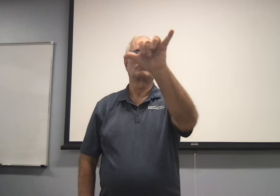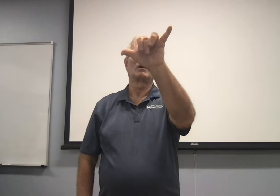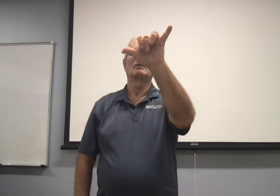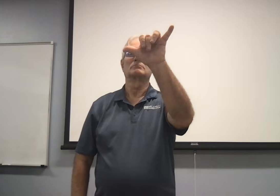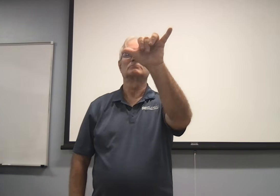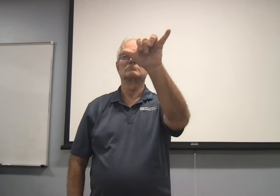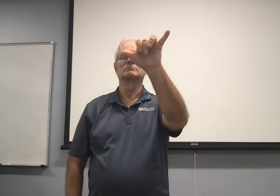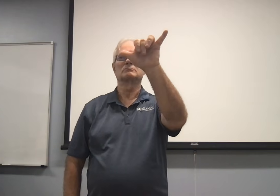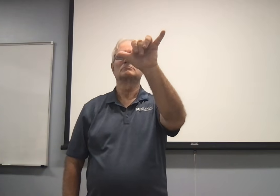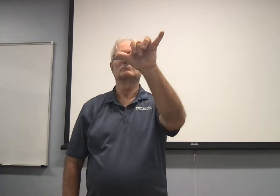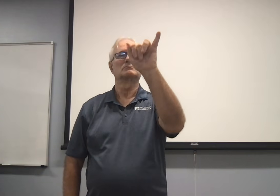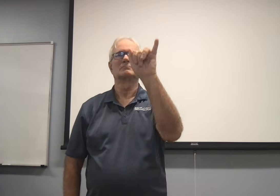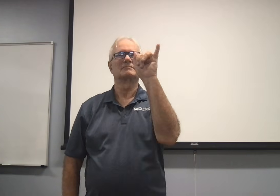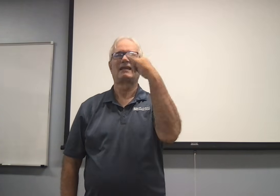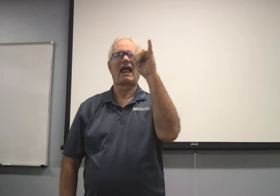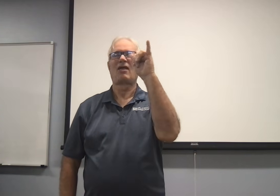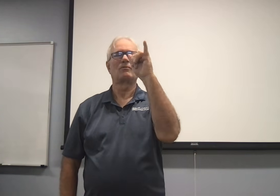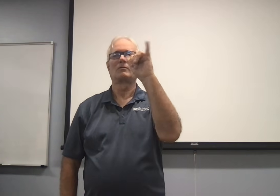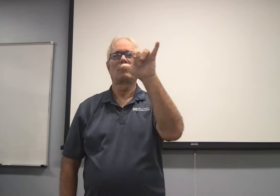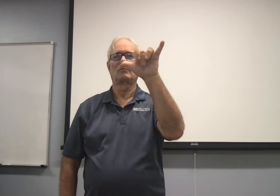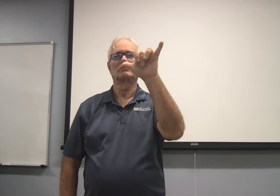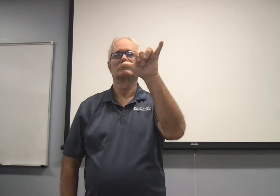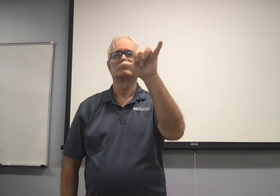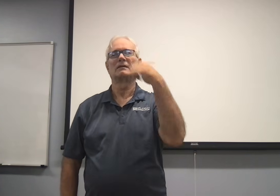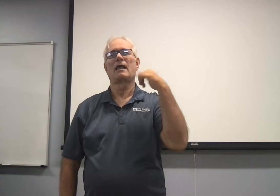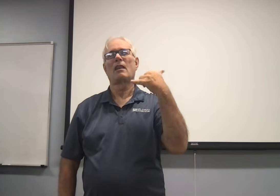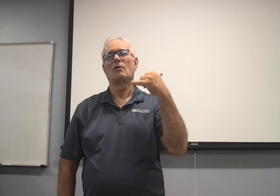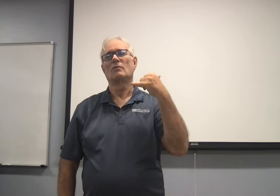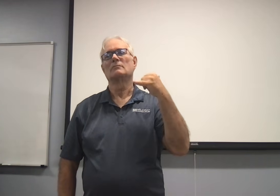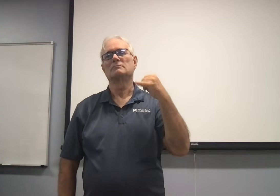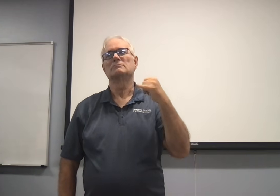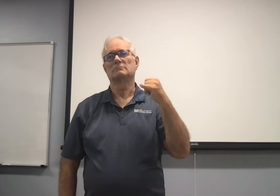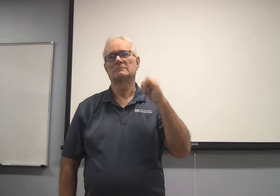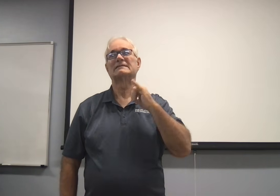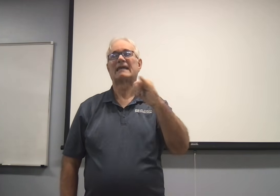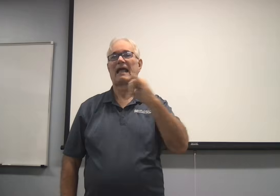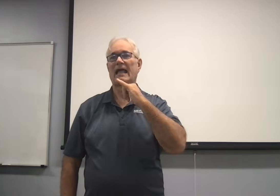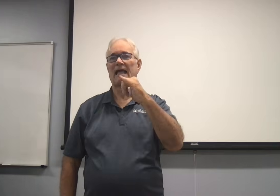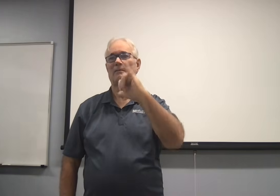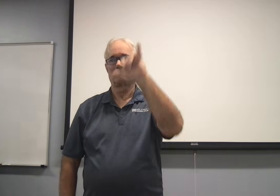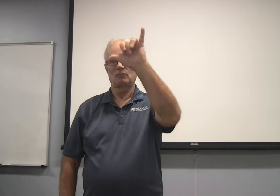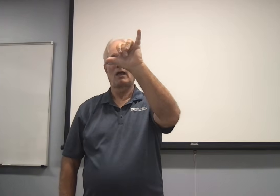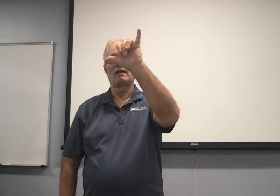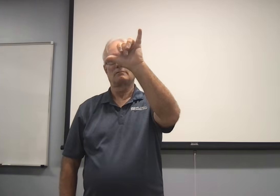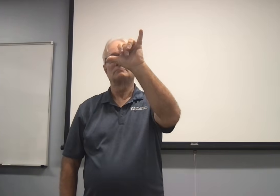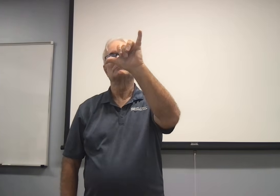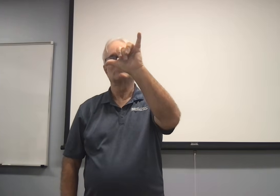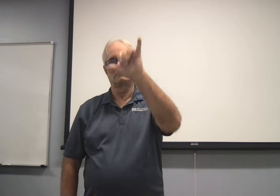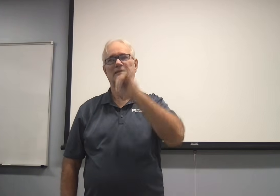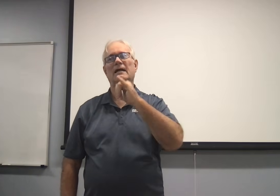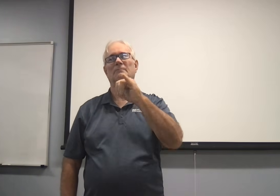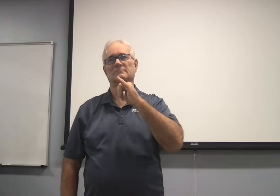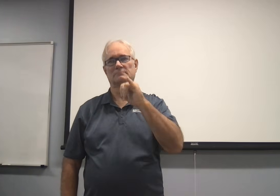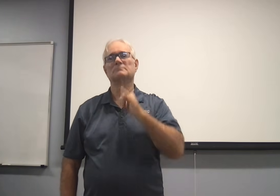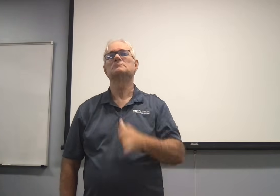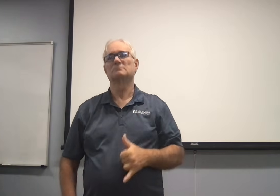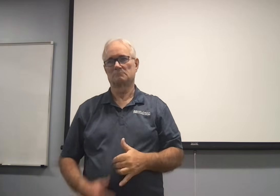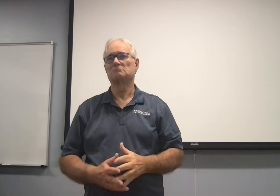No, your thumb is stretched out. You know, you don't tuck your thumb in or squeeze it in. It's stretched out like that.